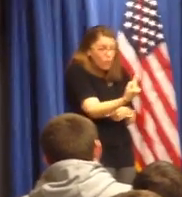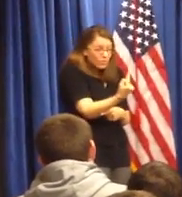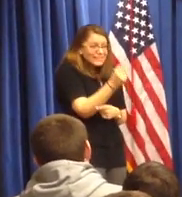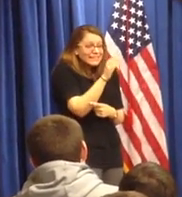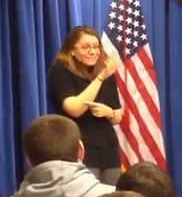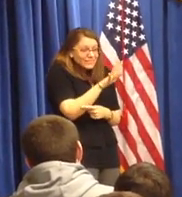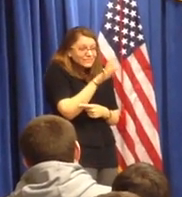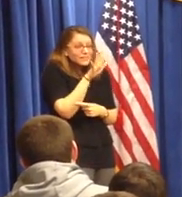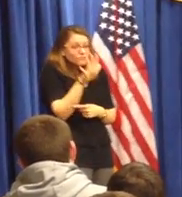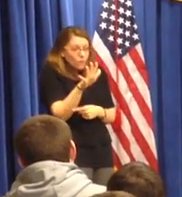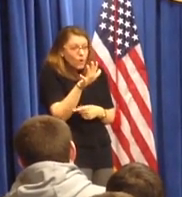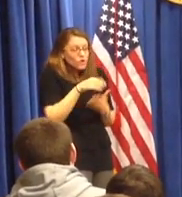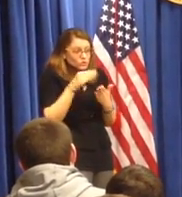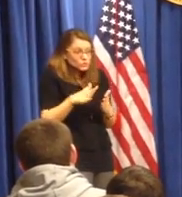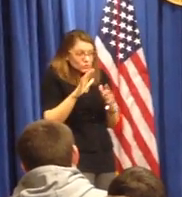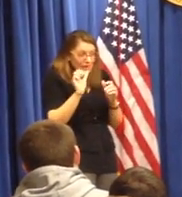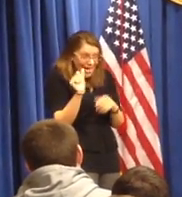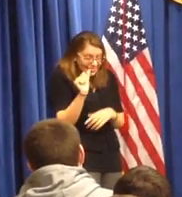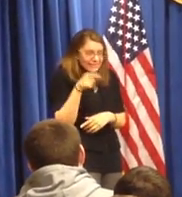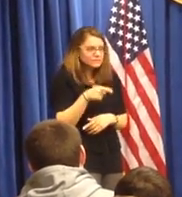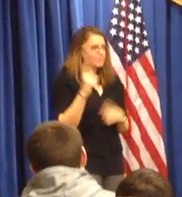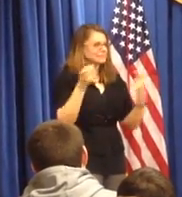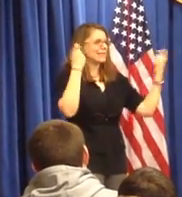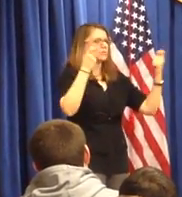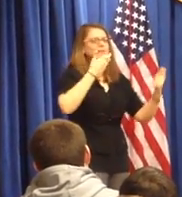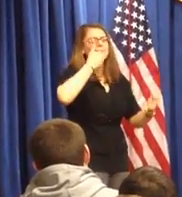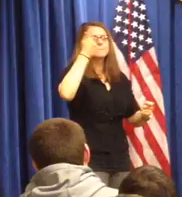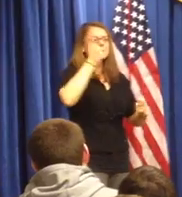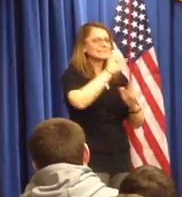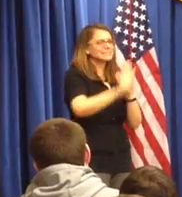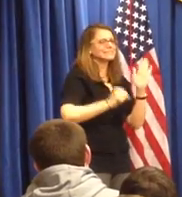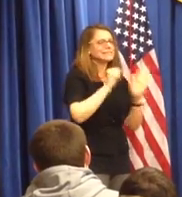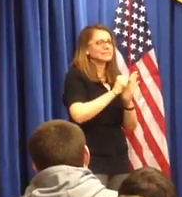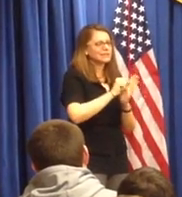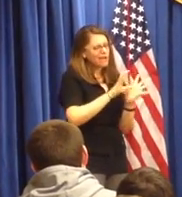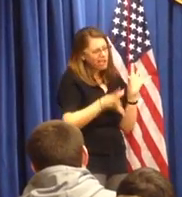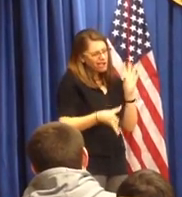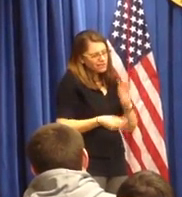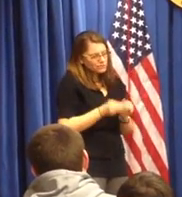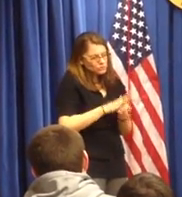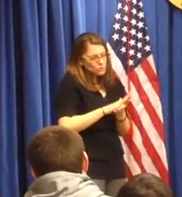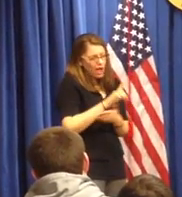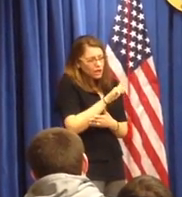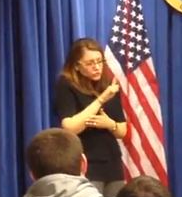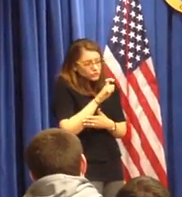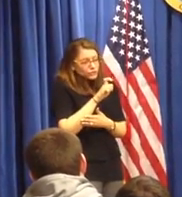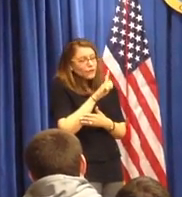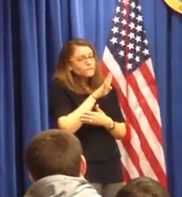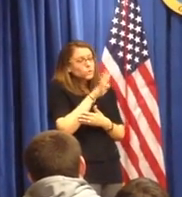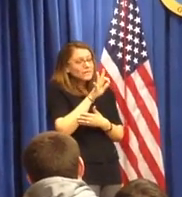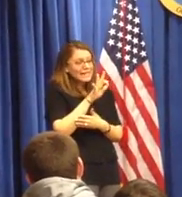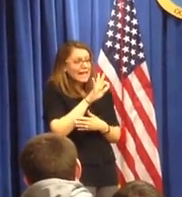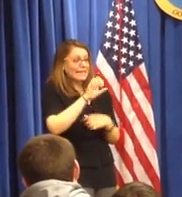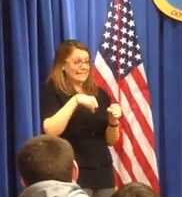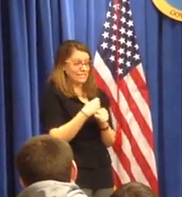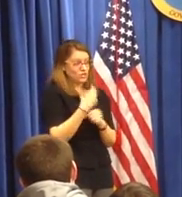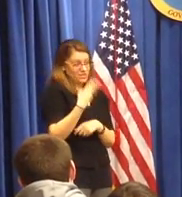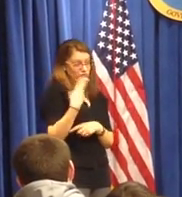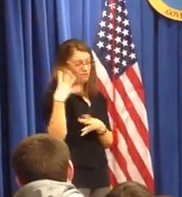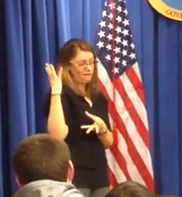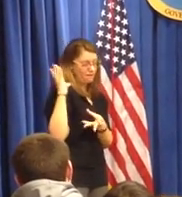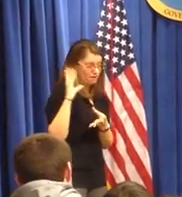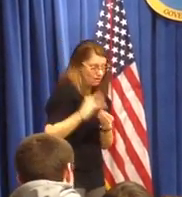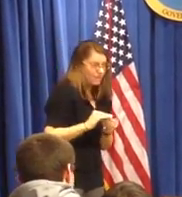student athletes and celebrated its best season in the school's 149-year history, going